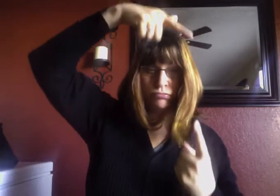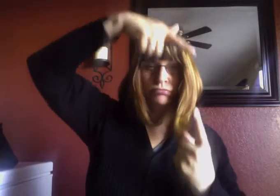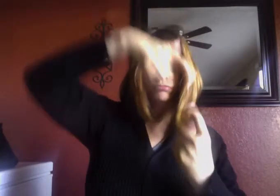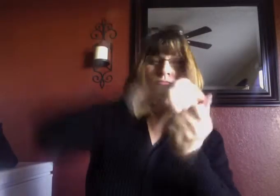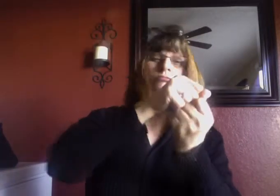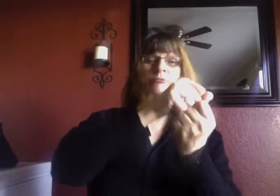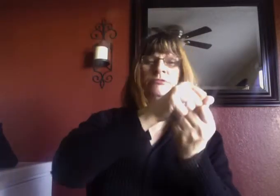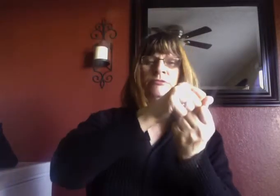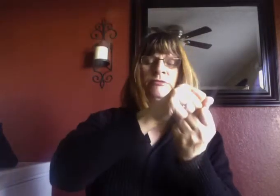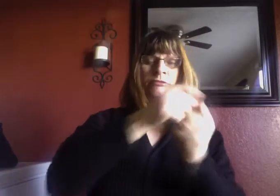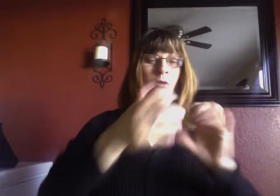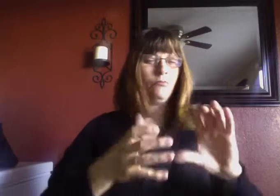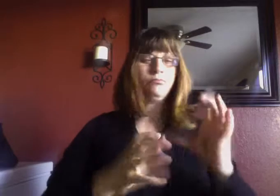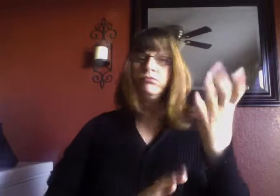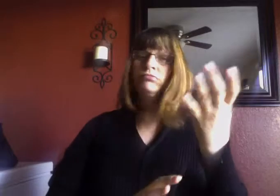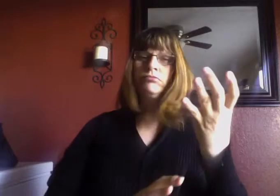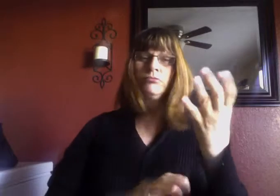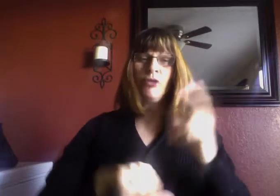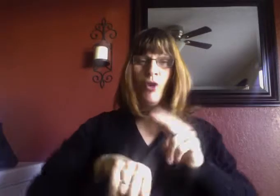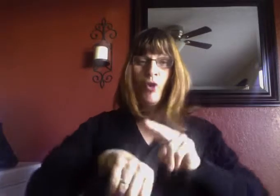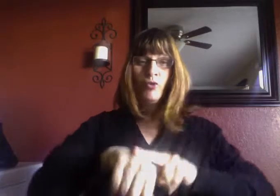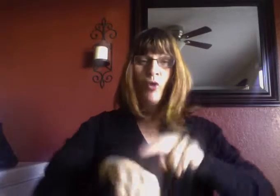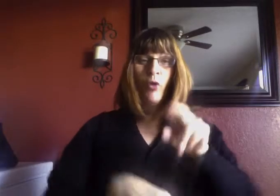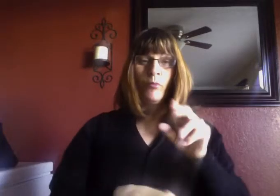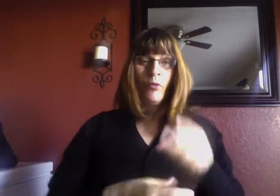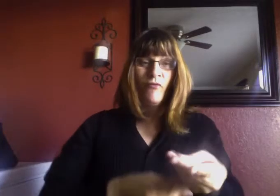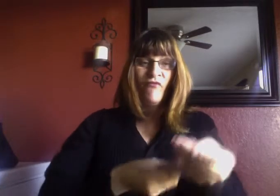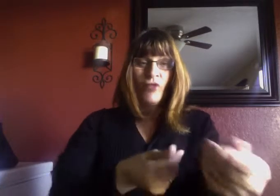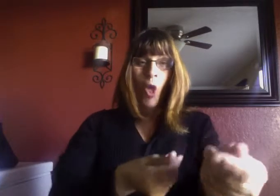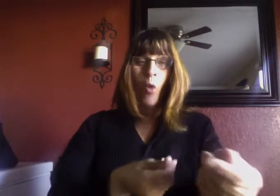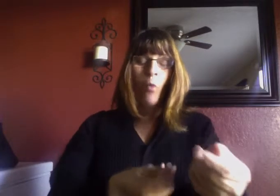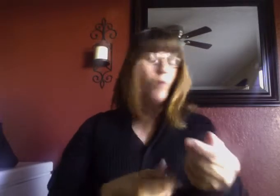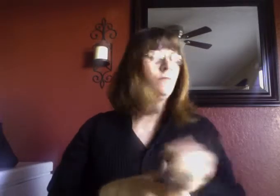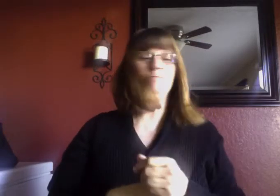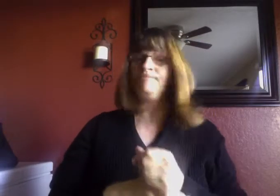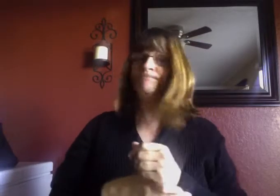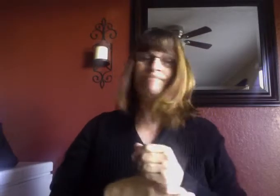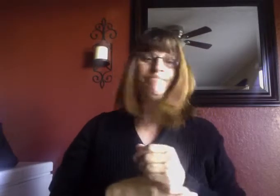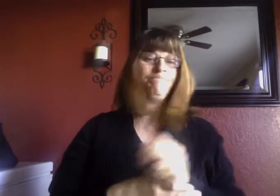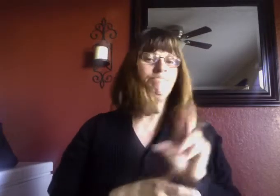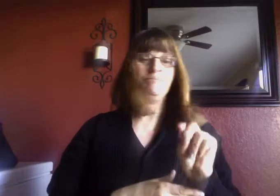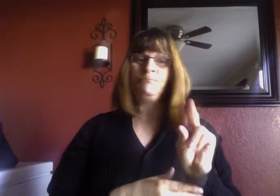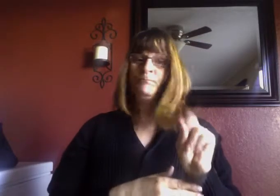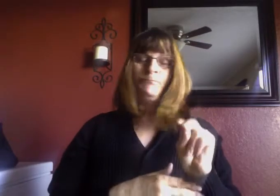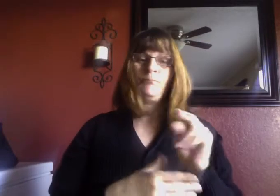we would not have normal flow of impulses, and our nervous system wouldn't work the way we know it should.